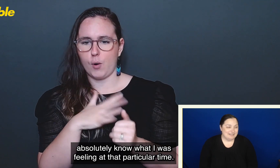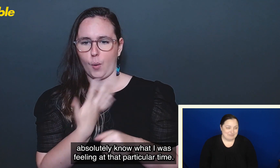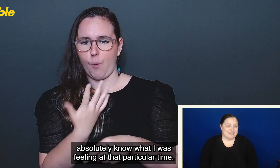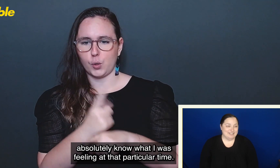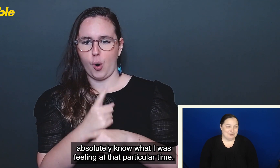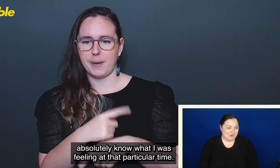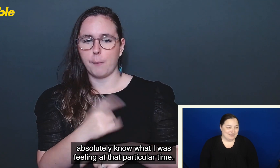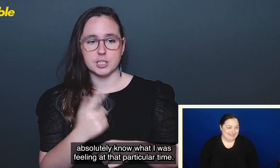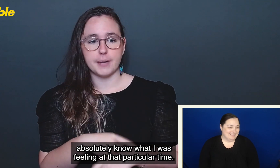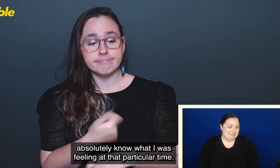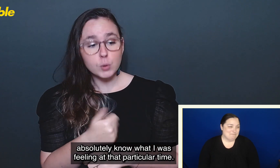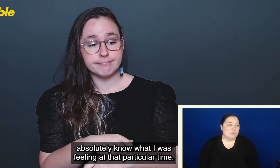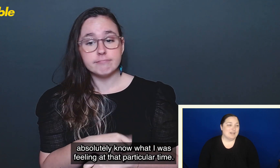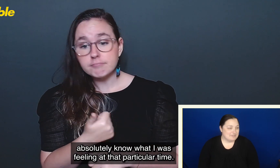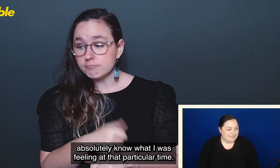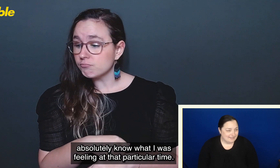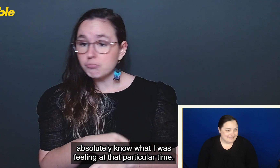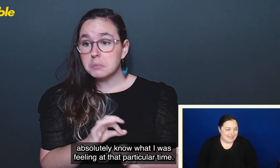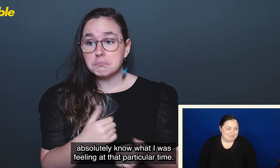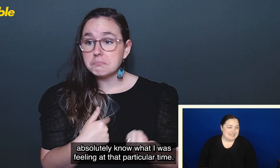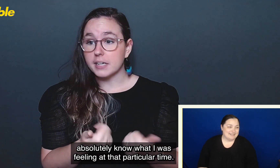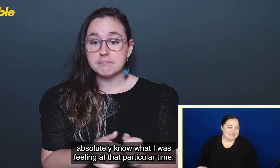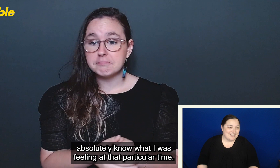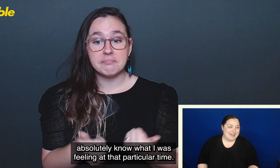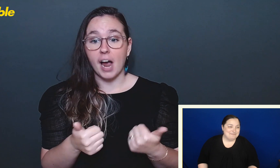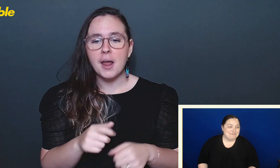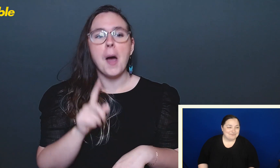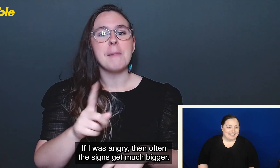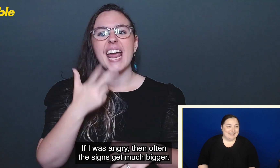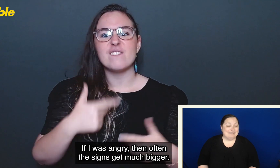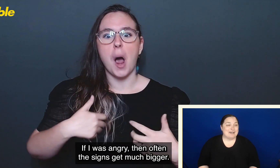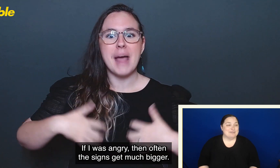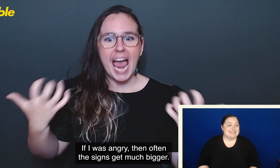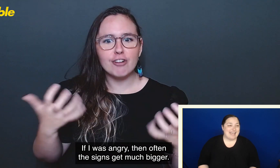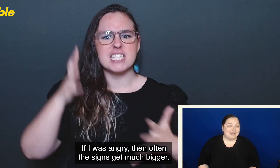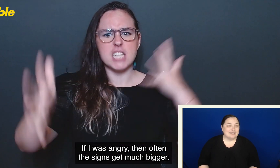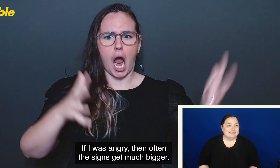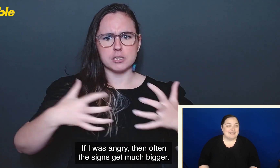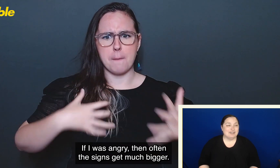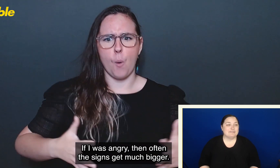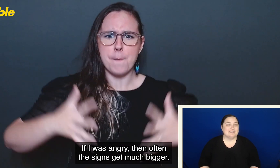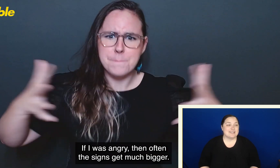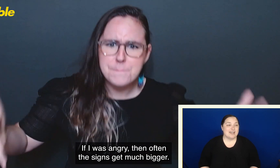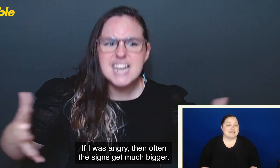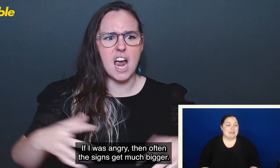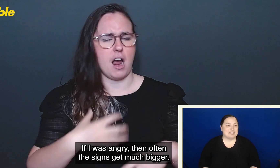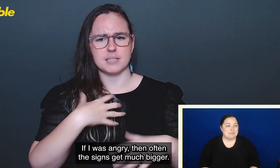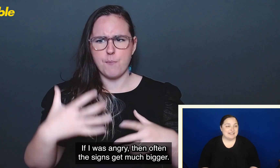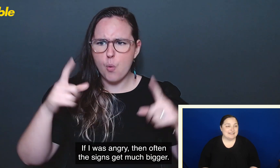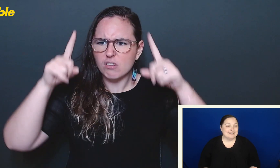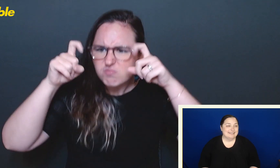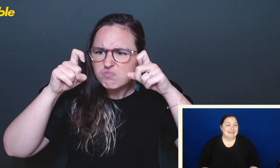would absolutely know what I was feeling at that particular time. If I was angry, then often the signs get